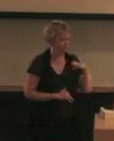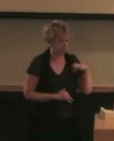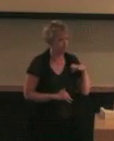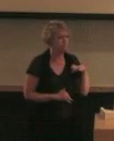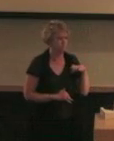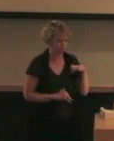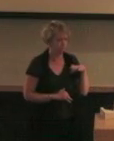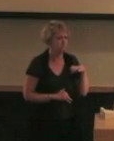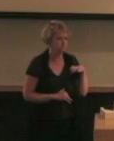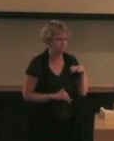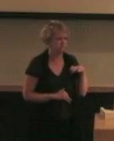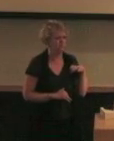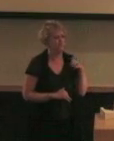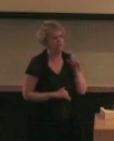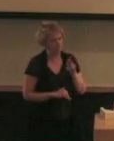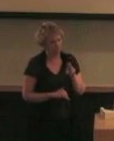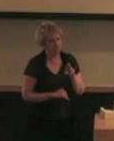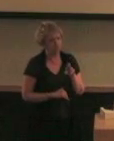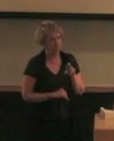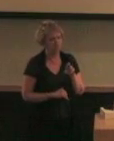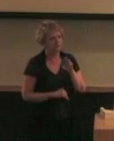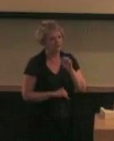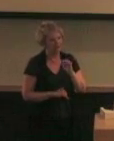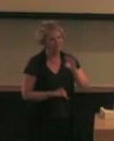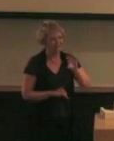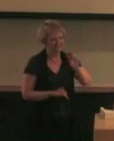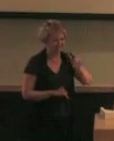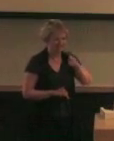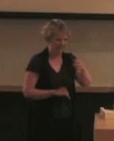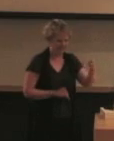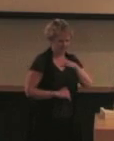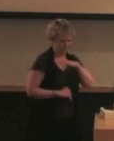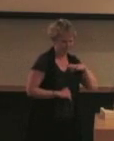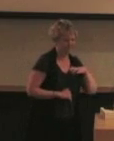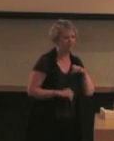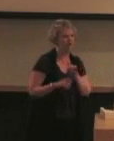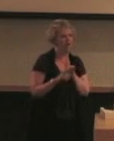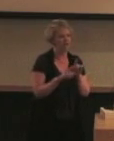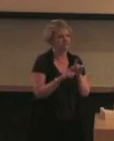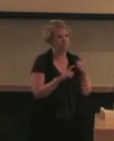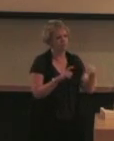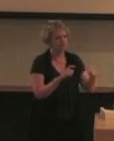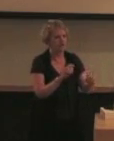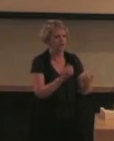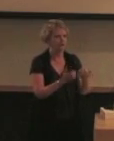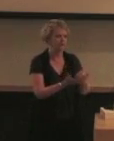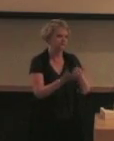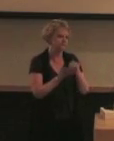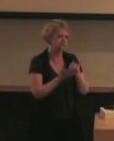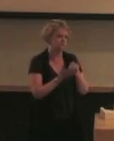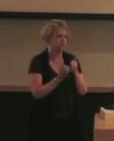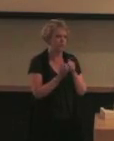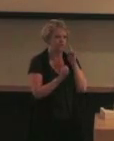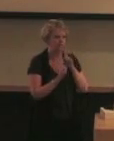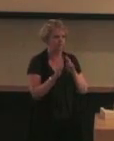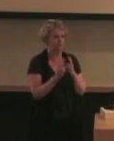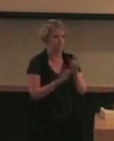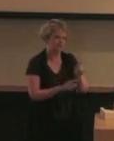Deaf and Hard of Hearing, or MCDHH. So they periodically assist us with our unit's needs as well.